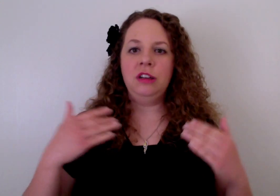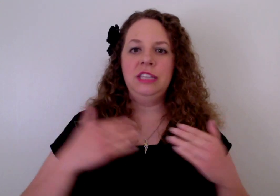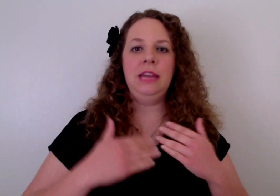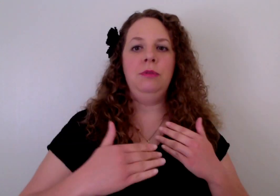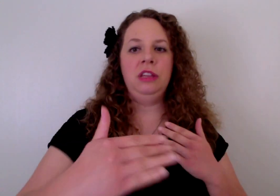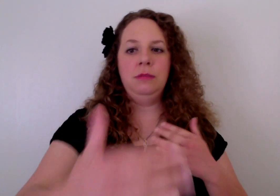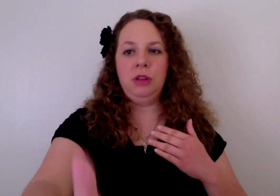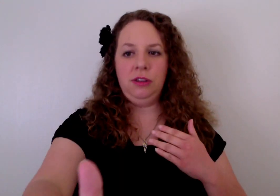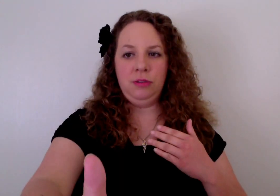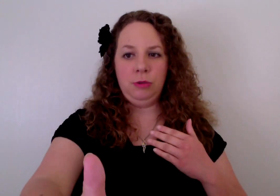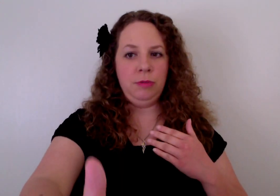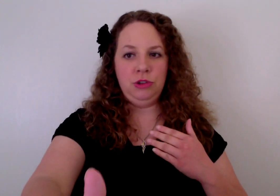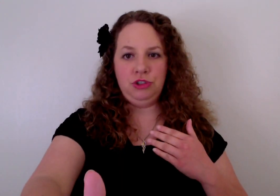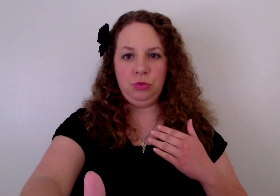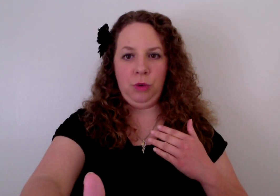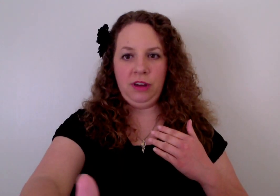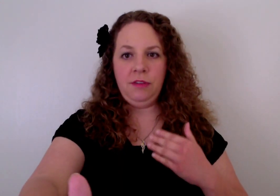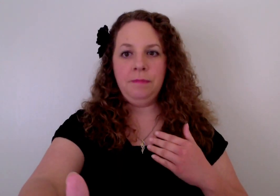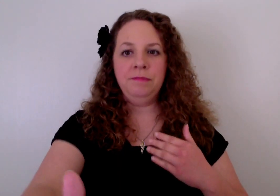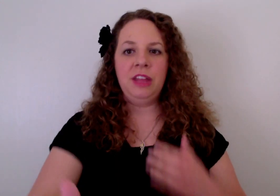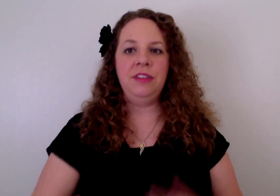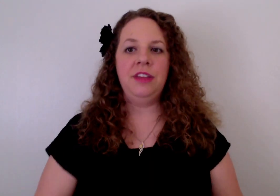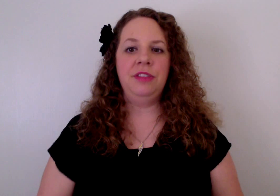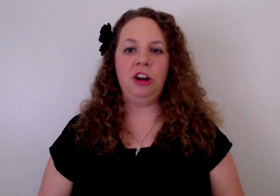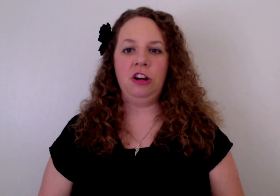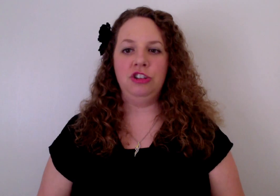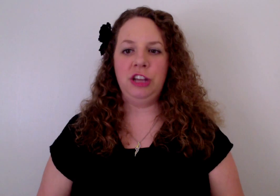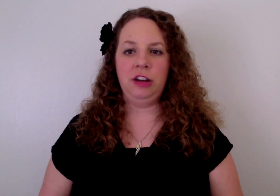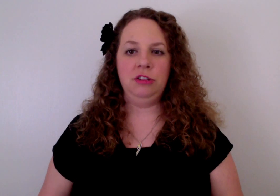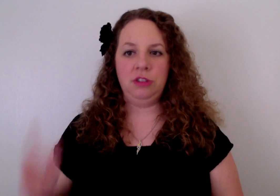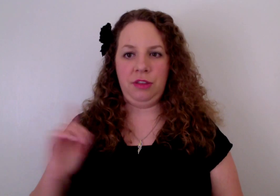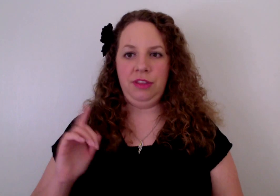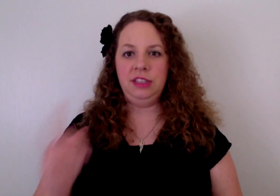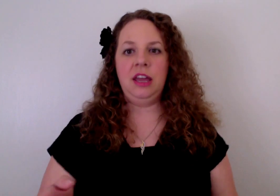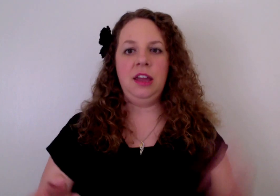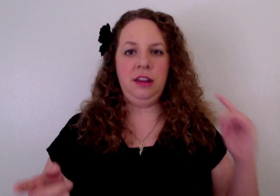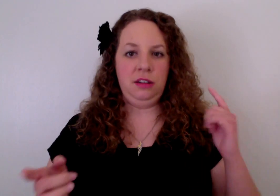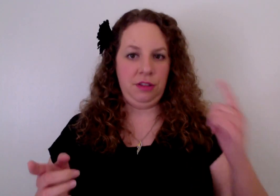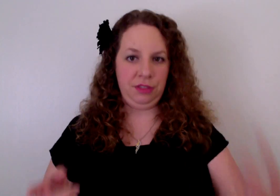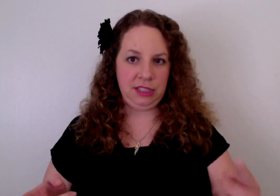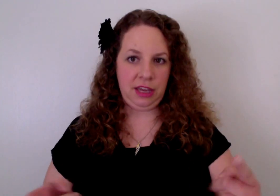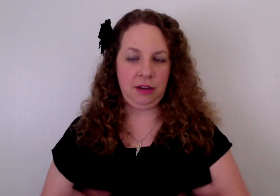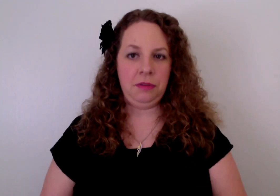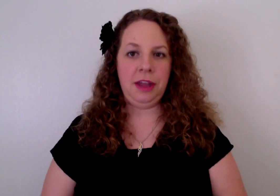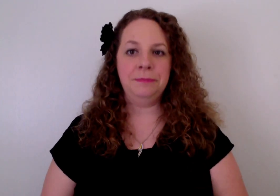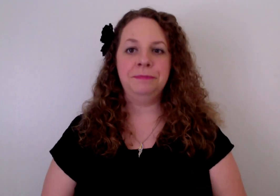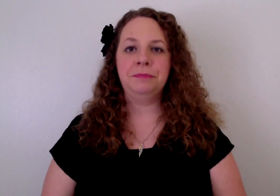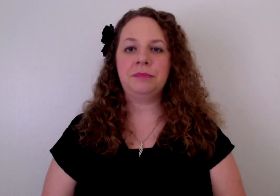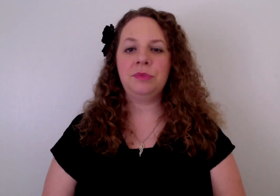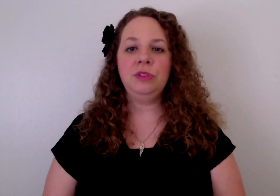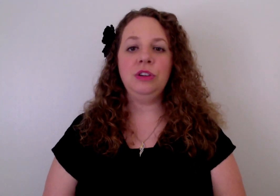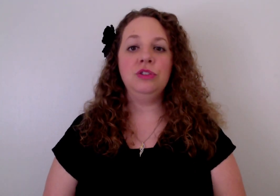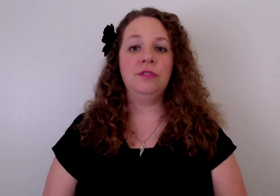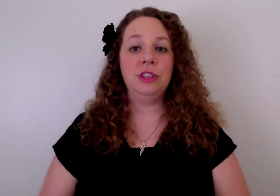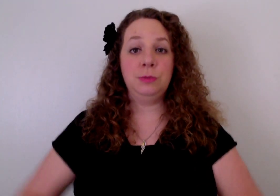table in the middle of the room. There's just one of them. And then there are chairs on this side and on this side. Okay. So for this one,